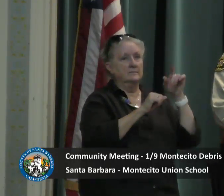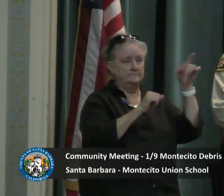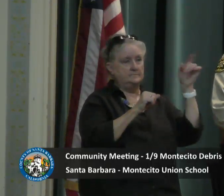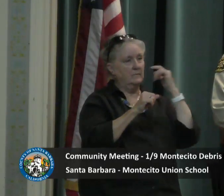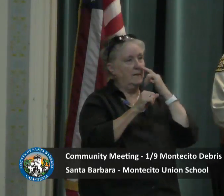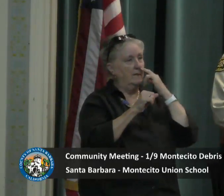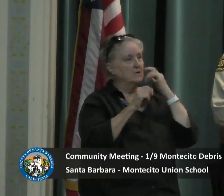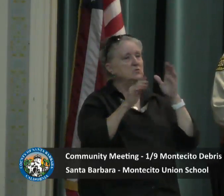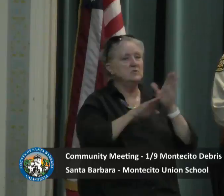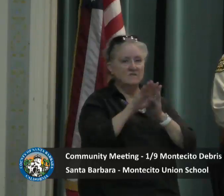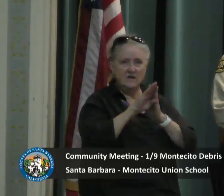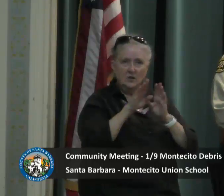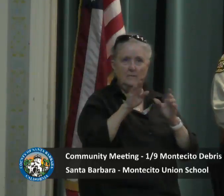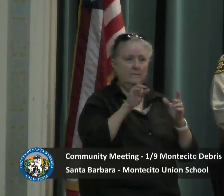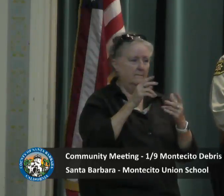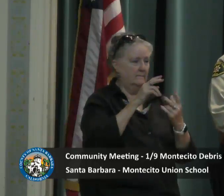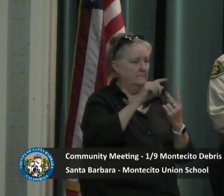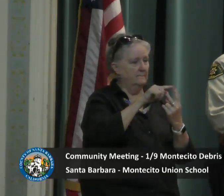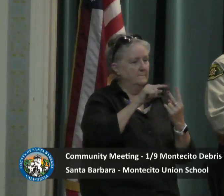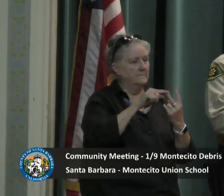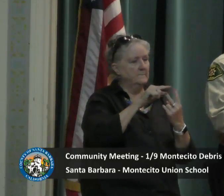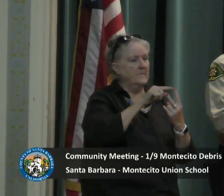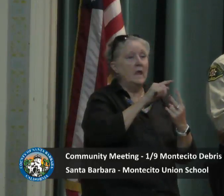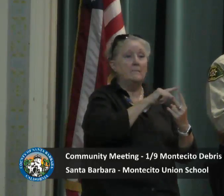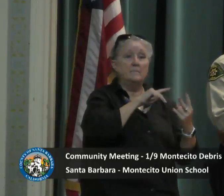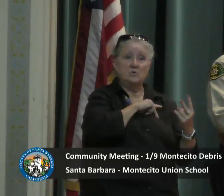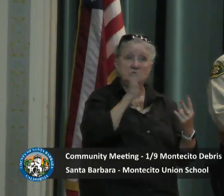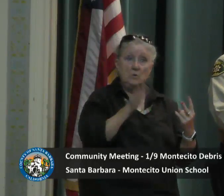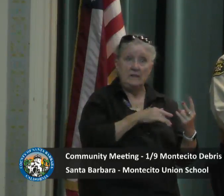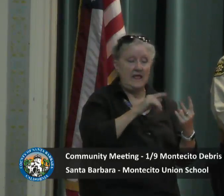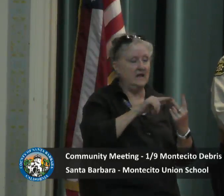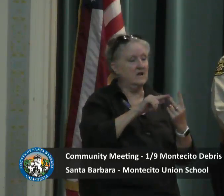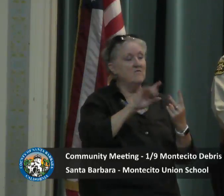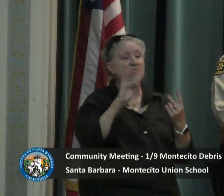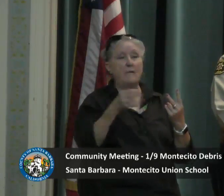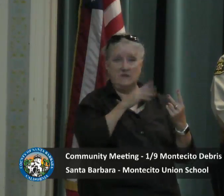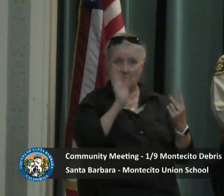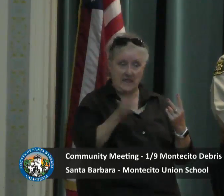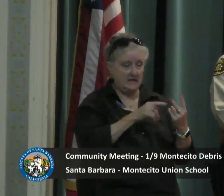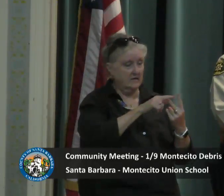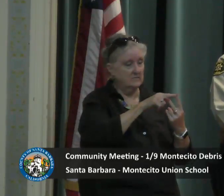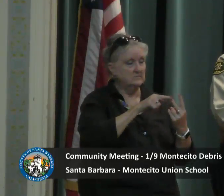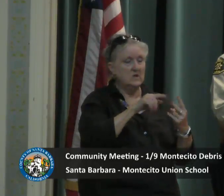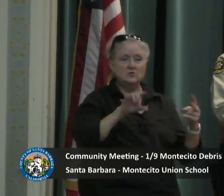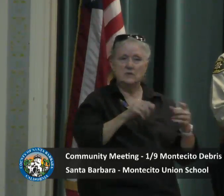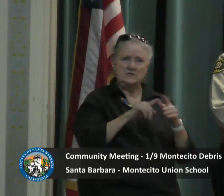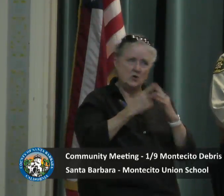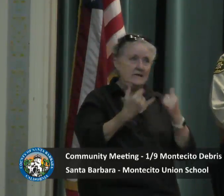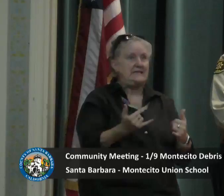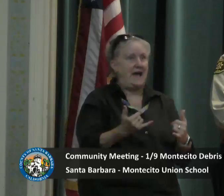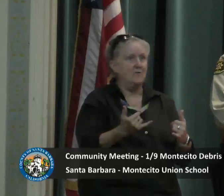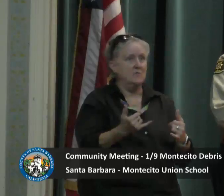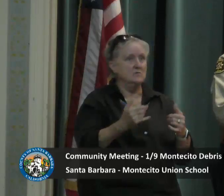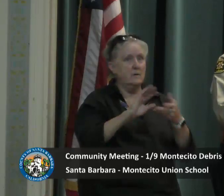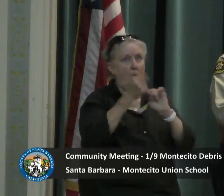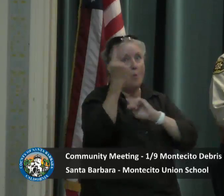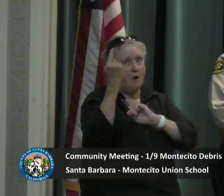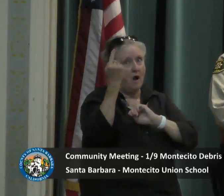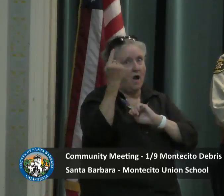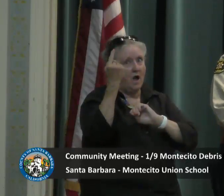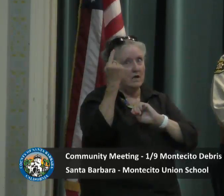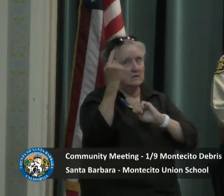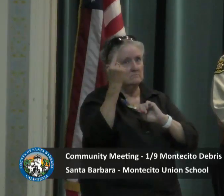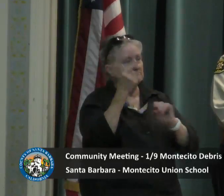personal family plan. Do so starting today. We ask you to, number one, consult with